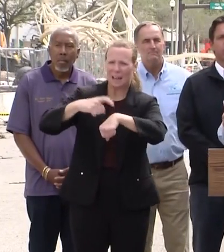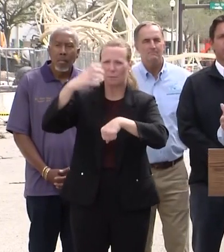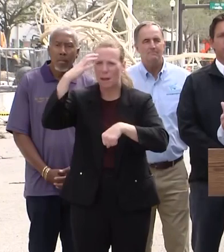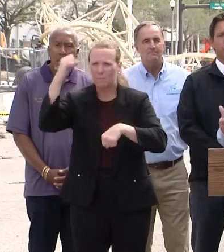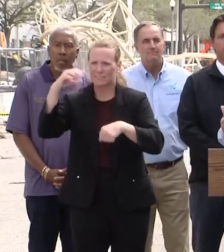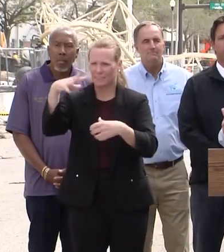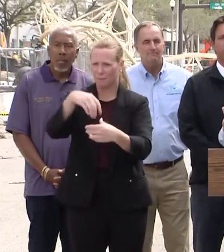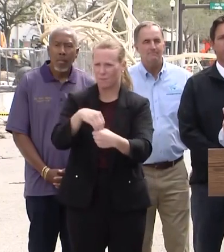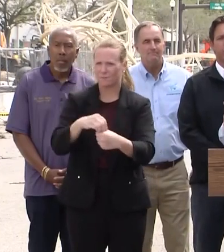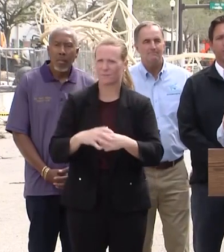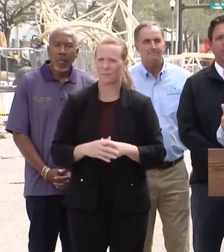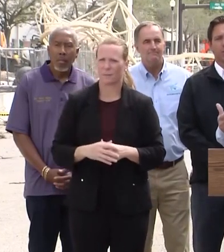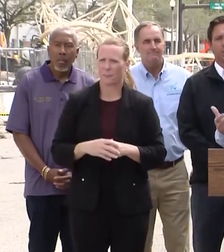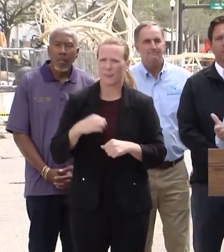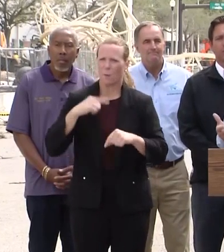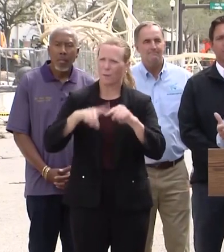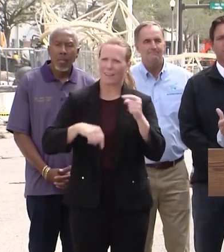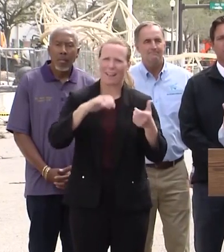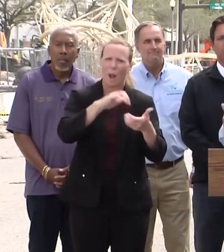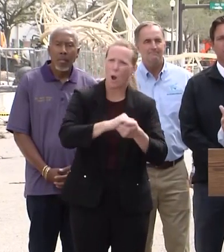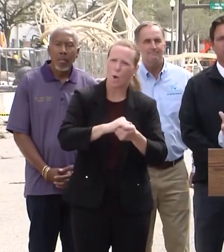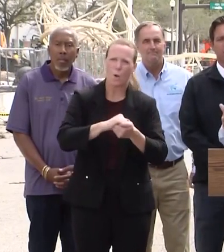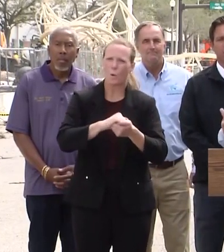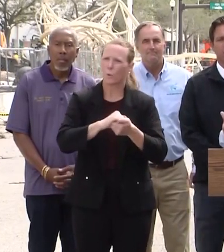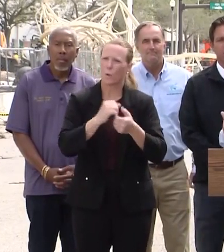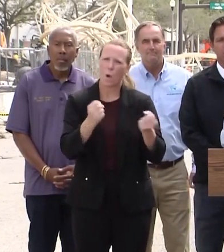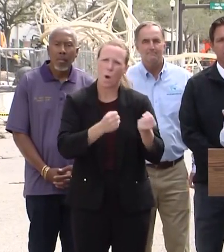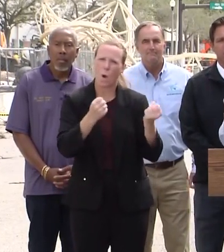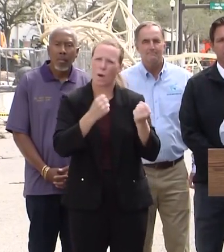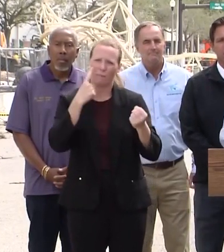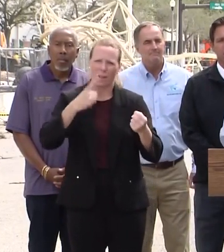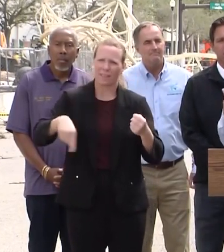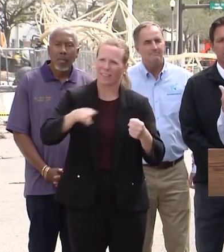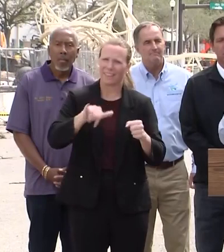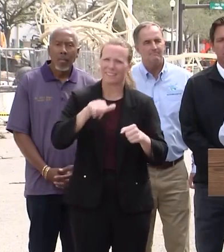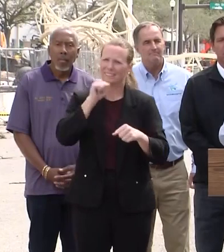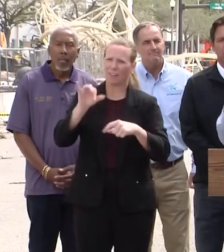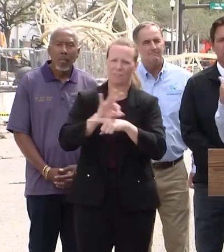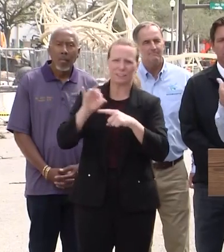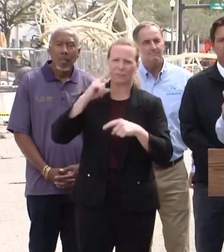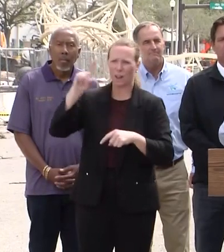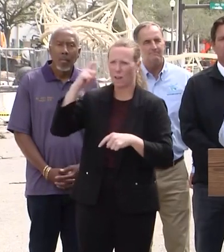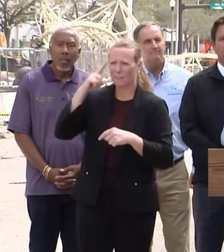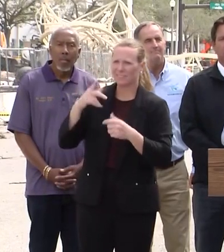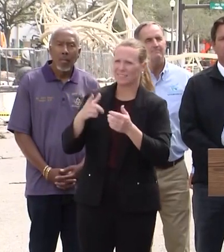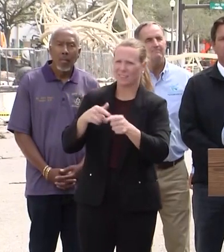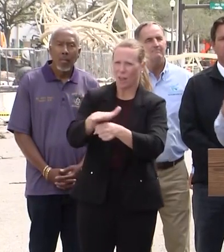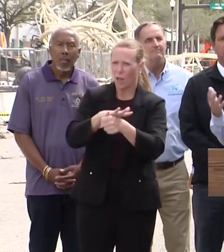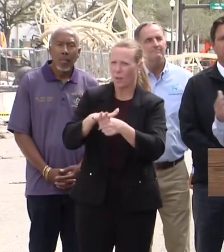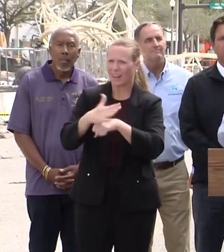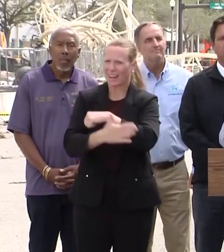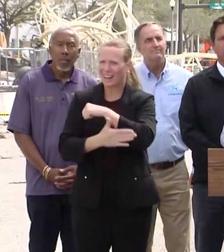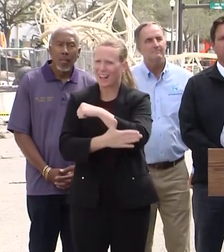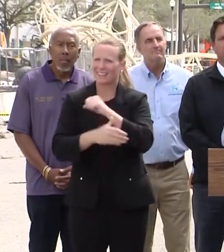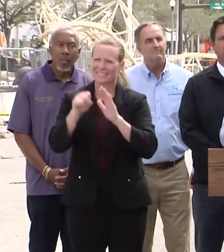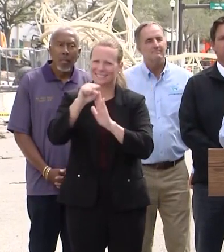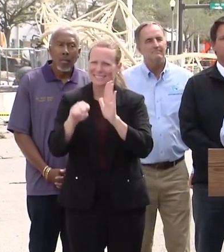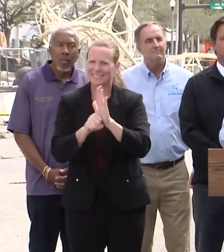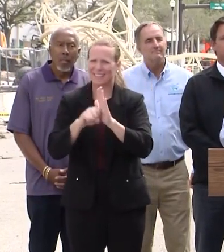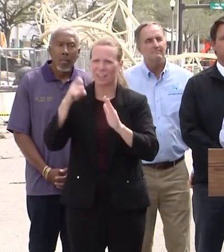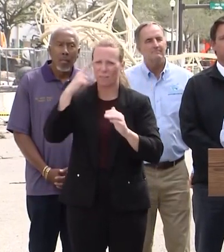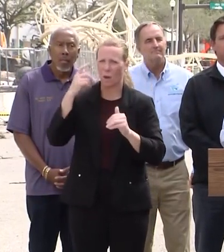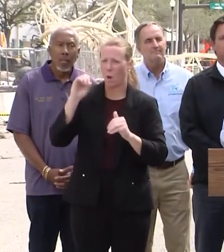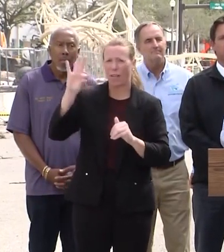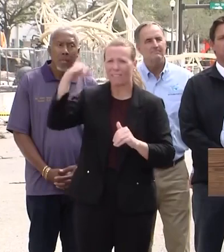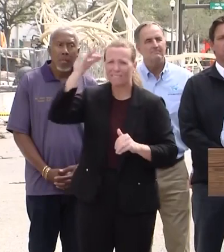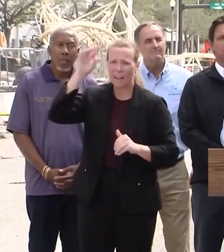We cannot hold everybody's hand and do everything for them. That is not the function of government, whether it's local, county, or the state government, or even the federal government. It's not